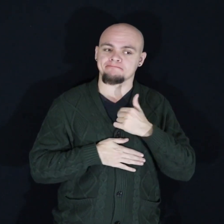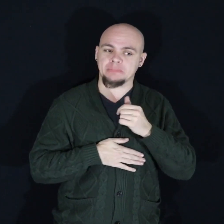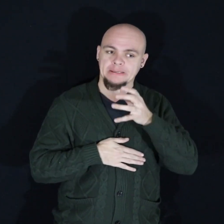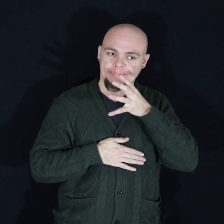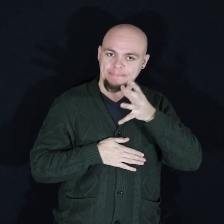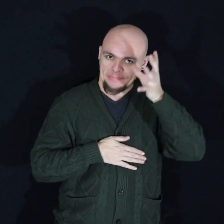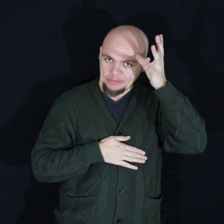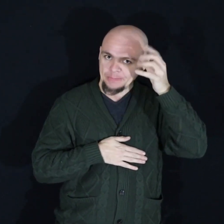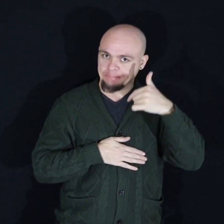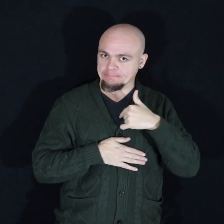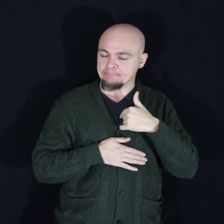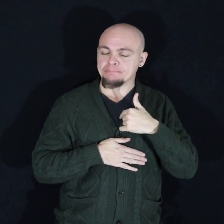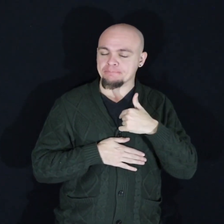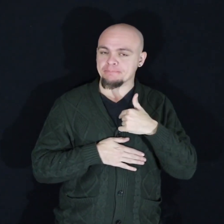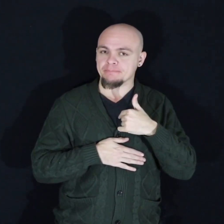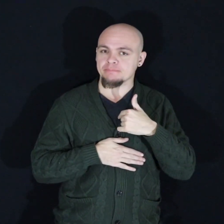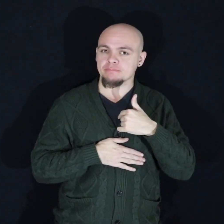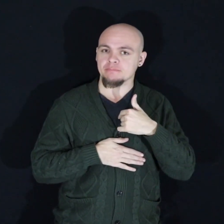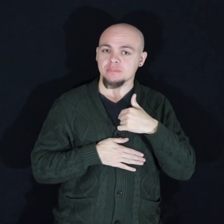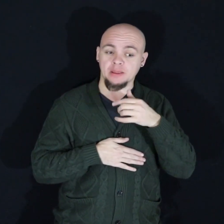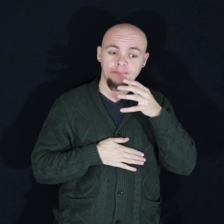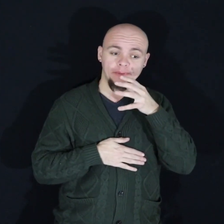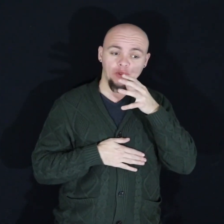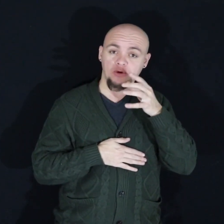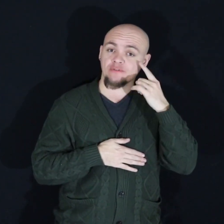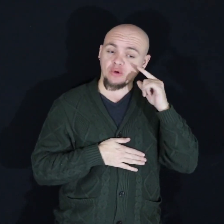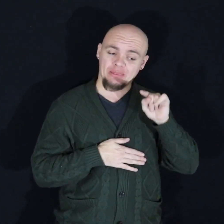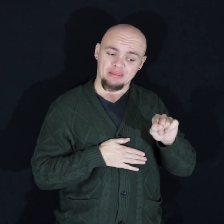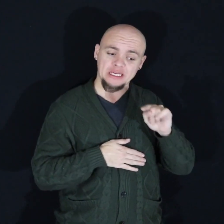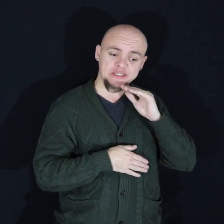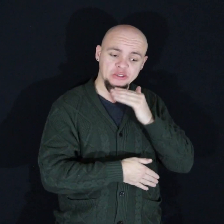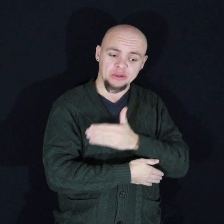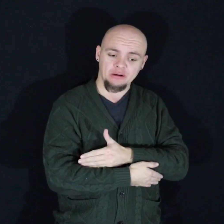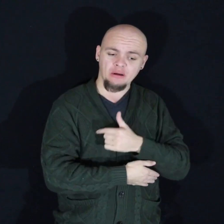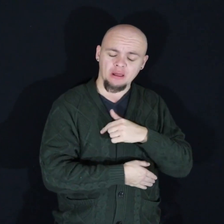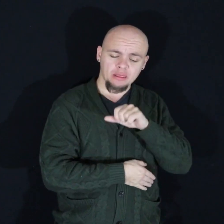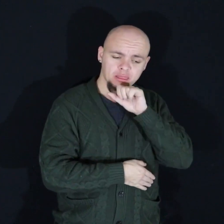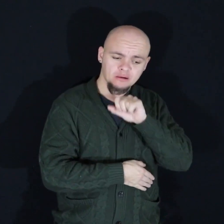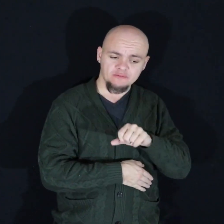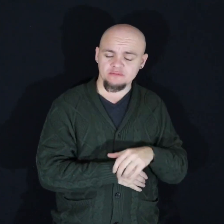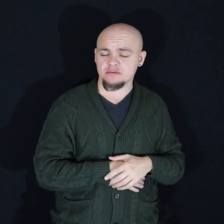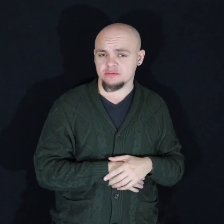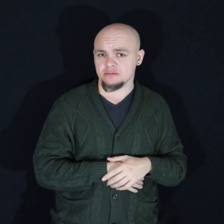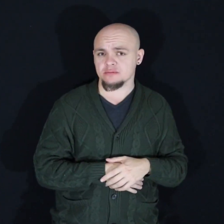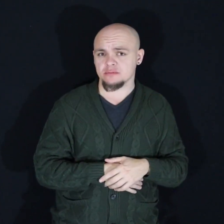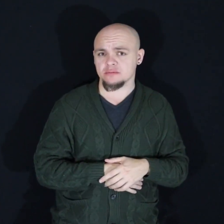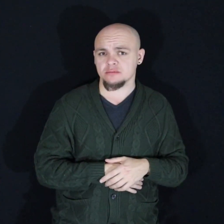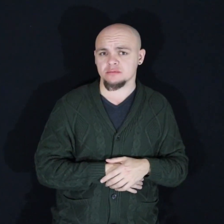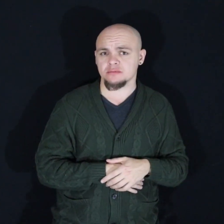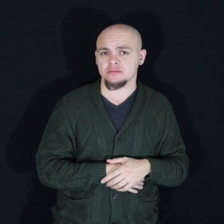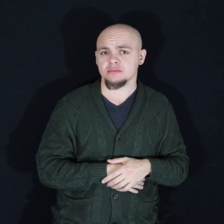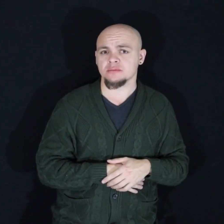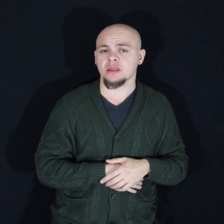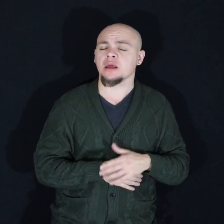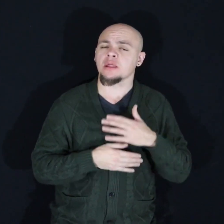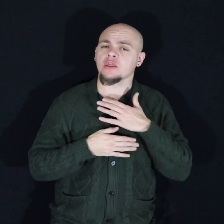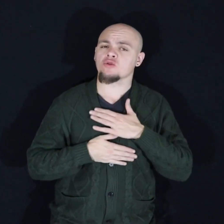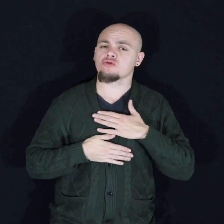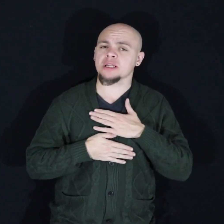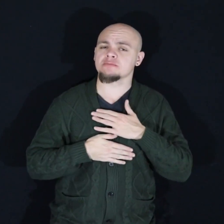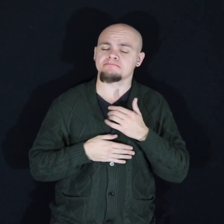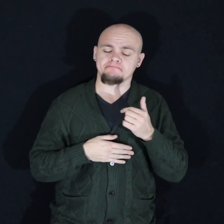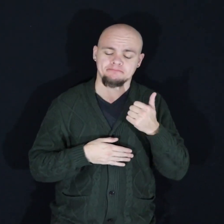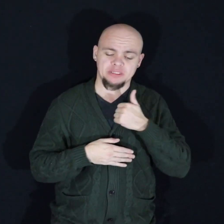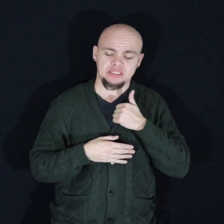parent, and I loved being the mother of a daughter. What I would do, I'd have this gratitude, then I would